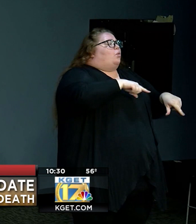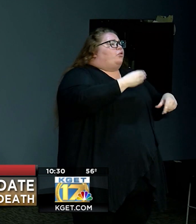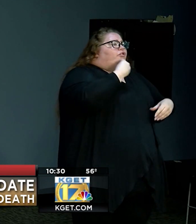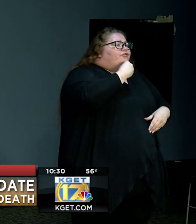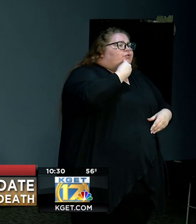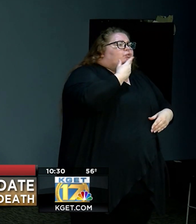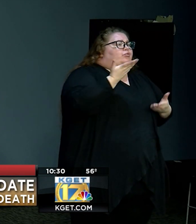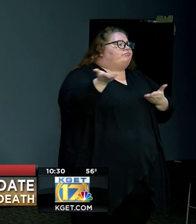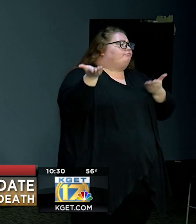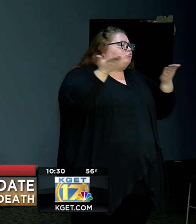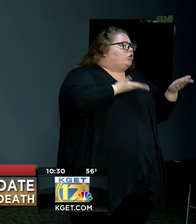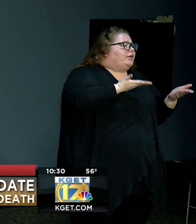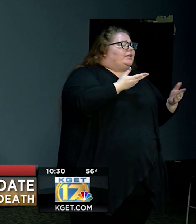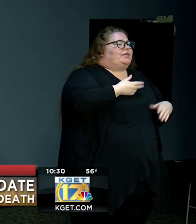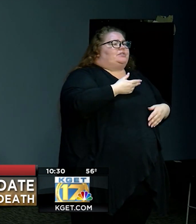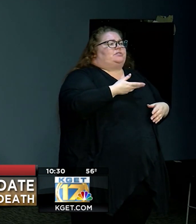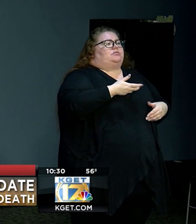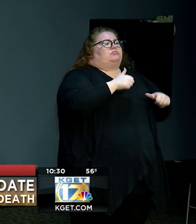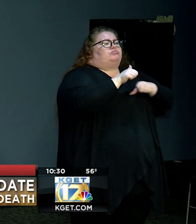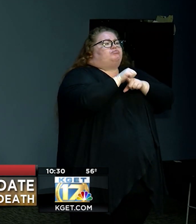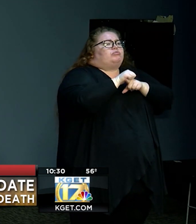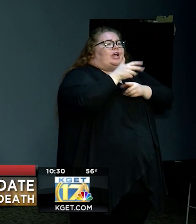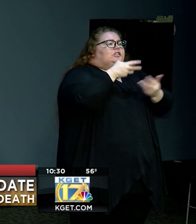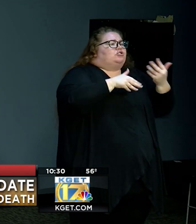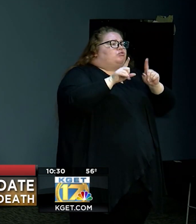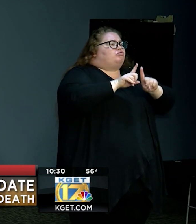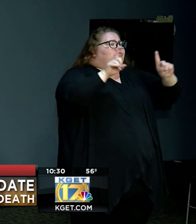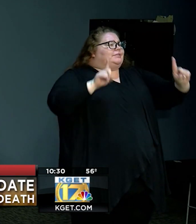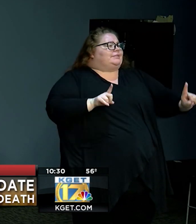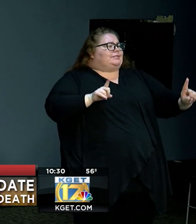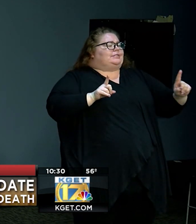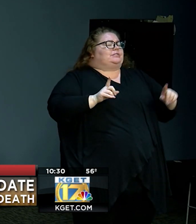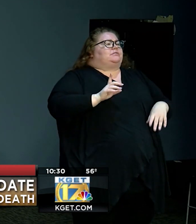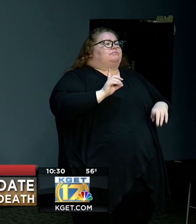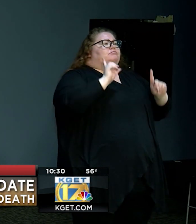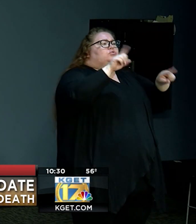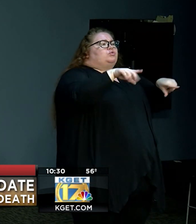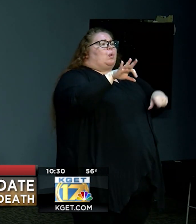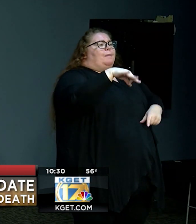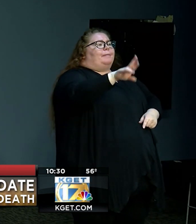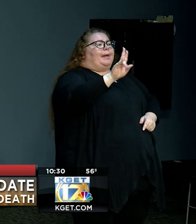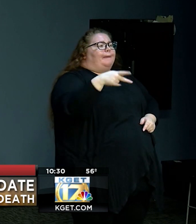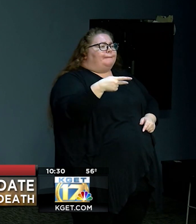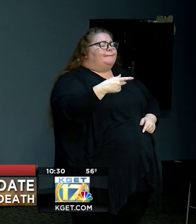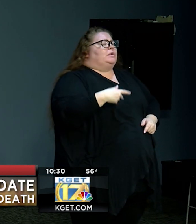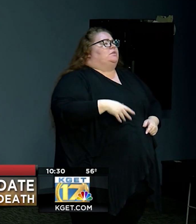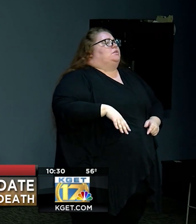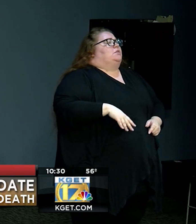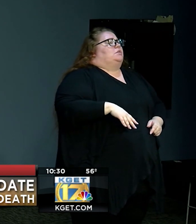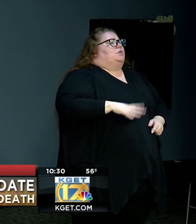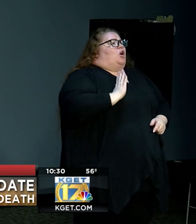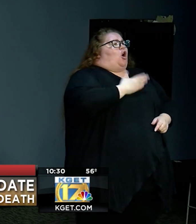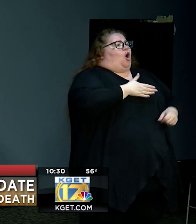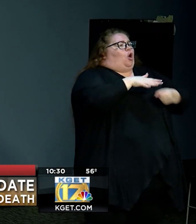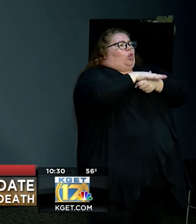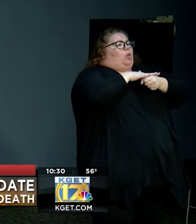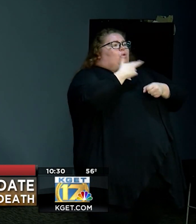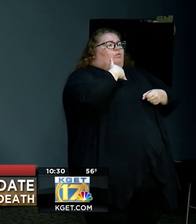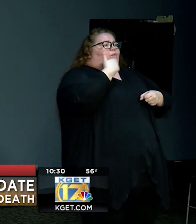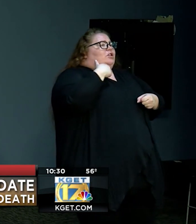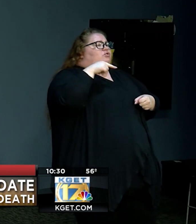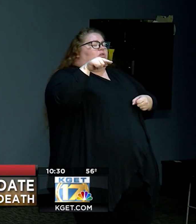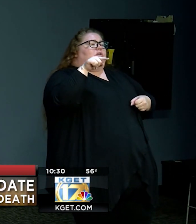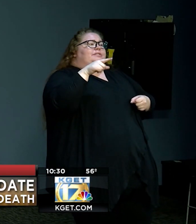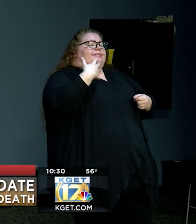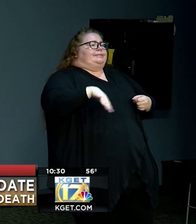brought in, have it delivered, practice social distancing, go pick it up in your car. They have measures in place. But our local restaurants are the soft underbelly of